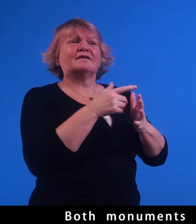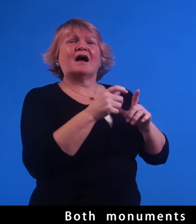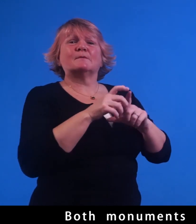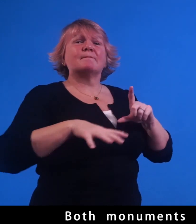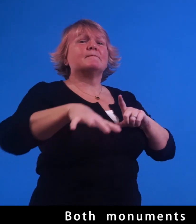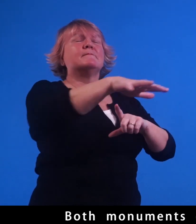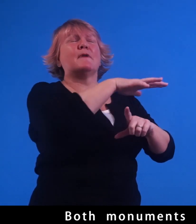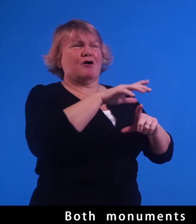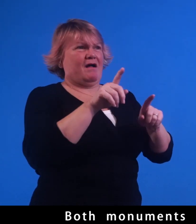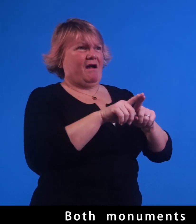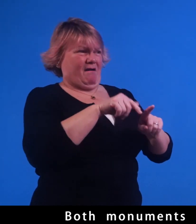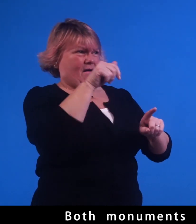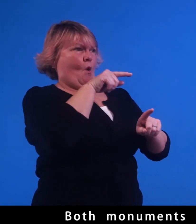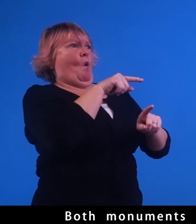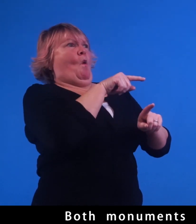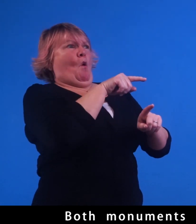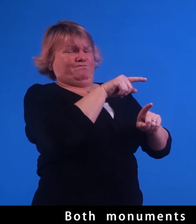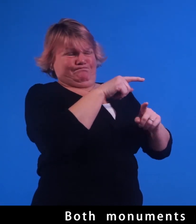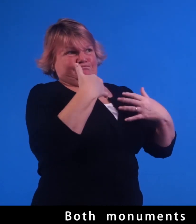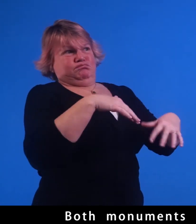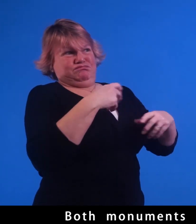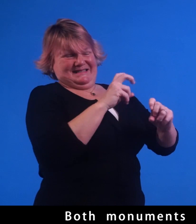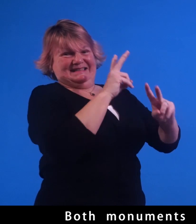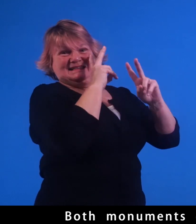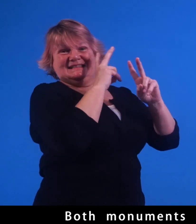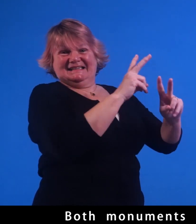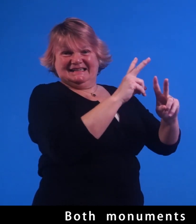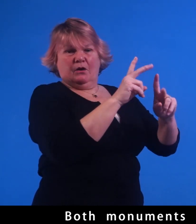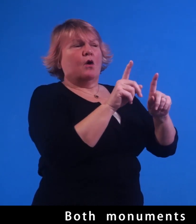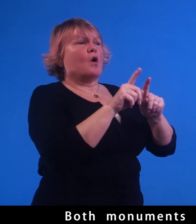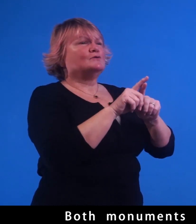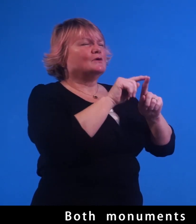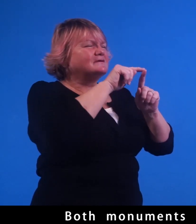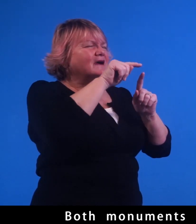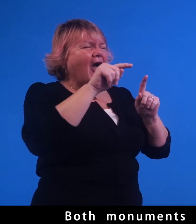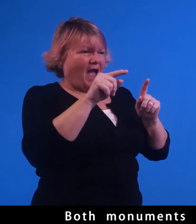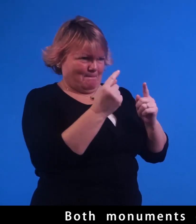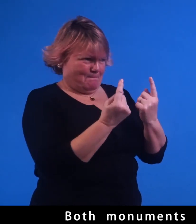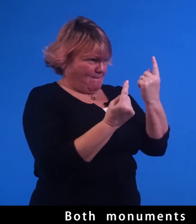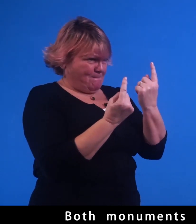Both monuments command presence in the city of Edinburgh and dominate the skyline.